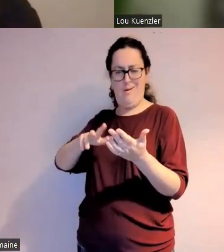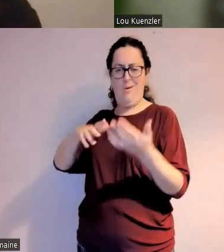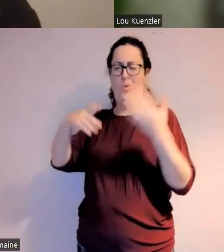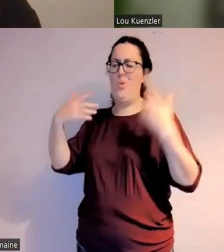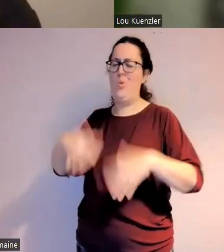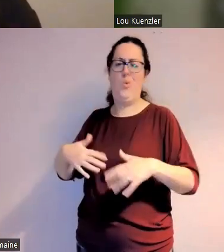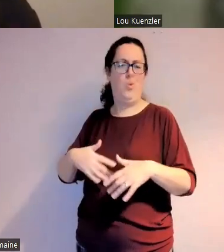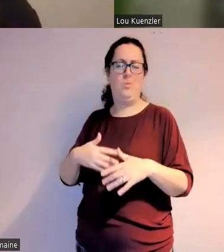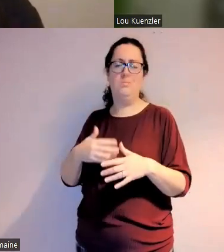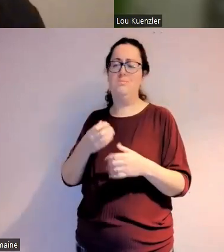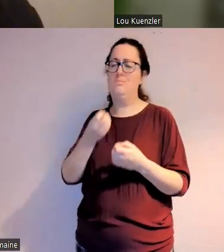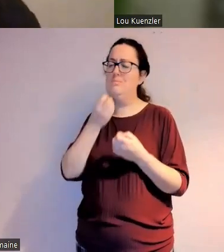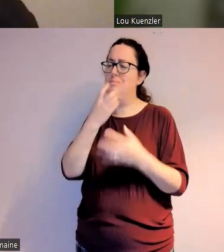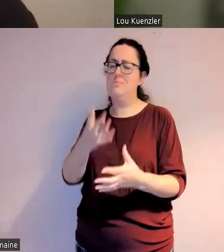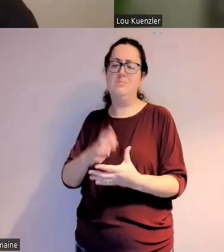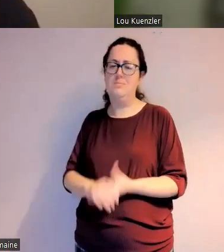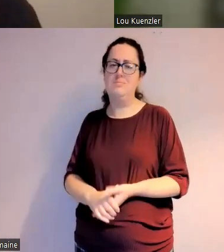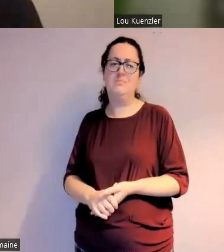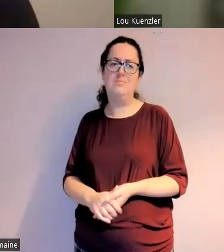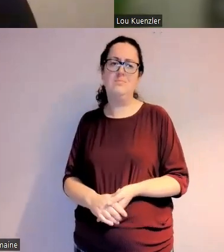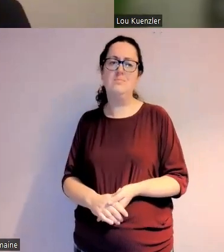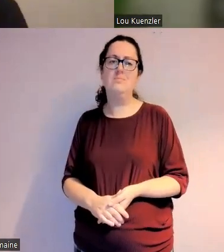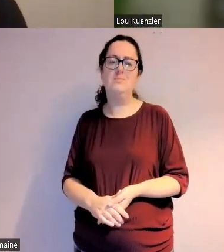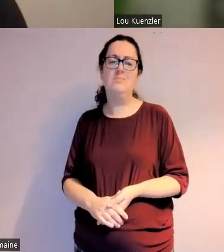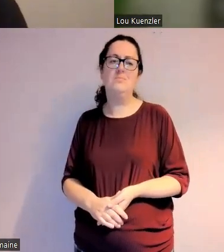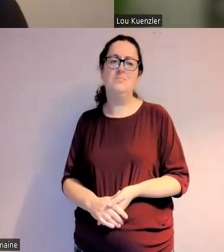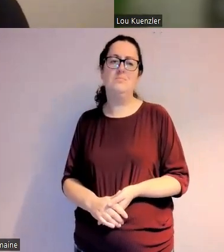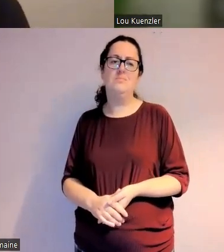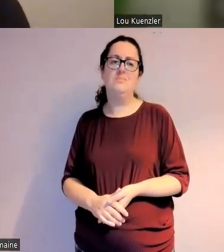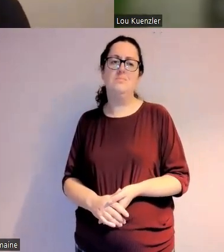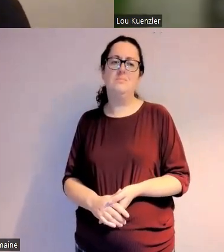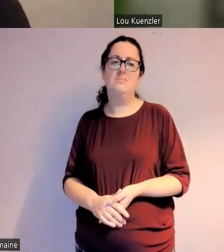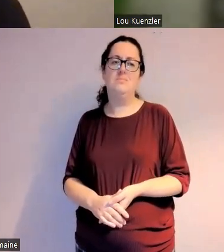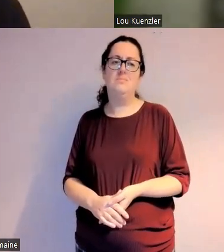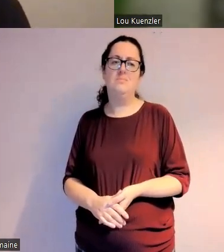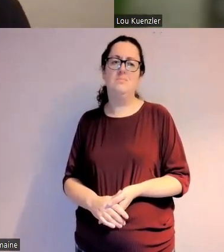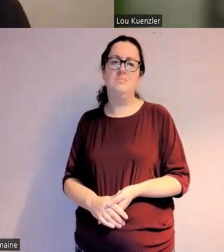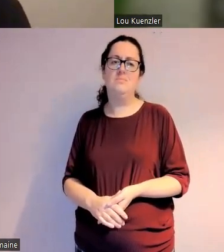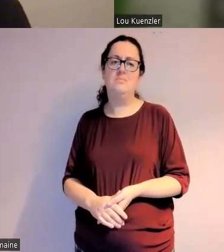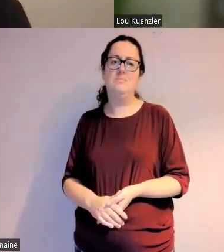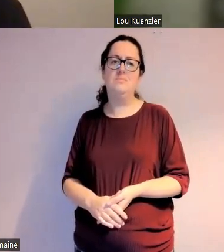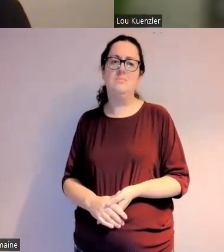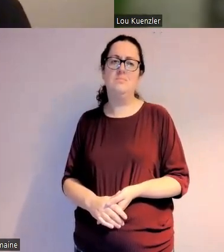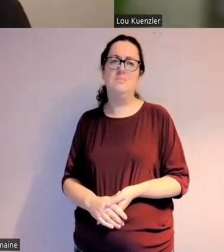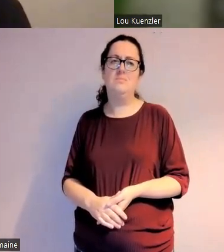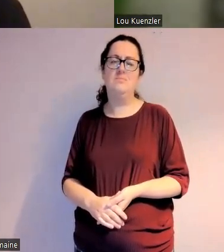glorious. But also I think that I don't really sort of